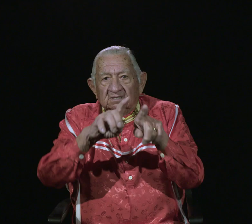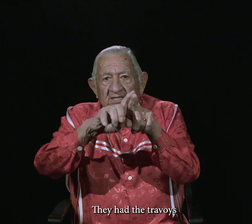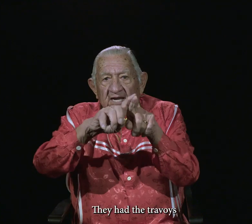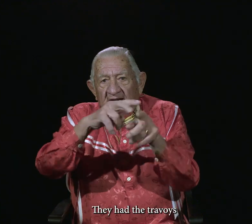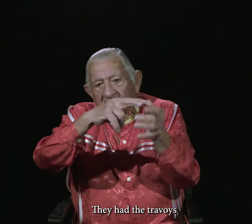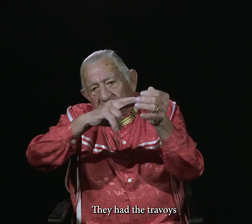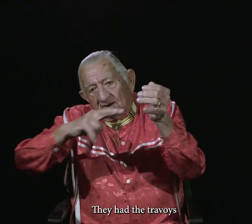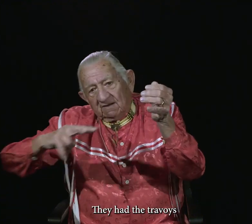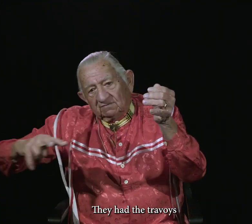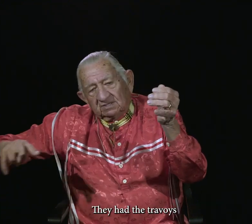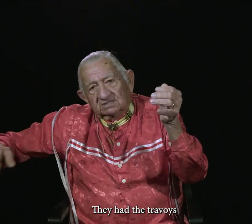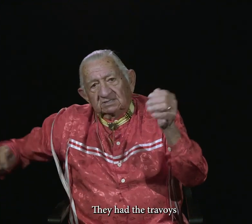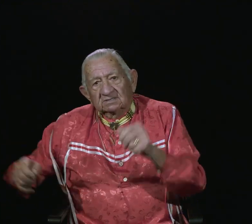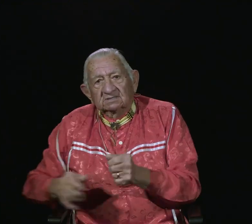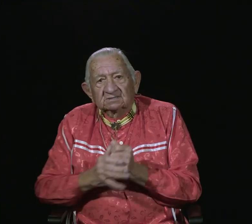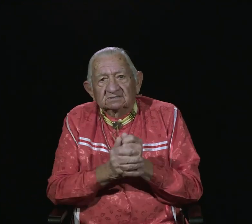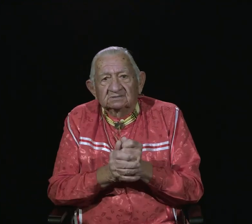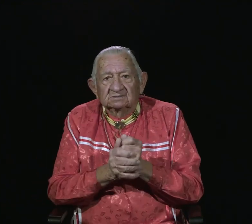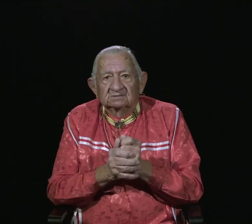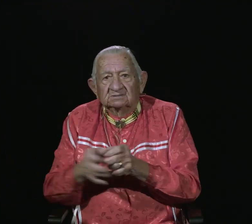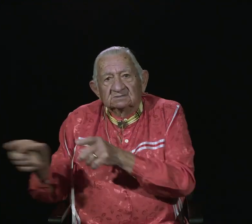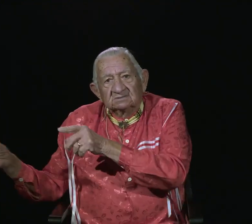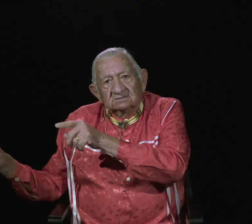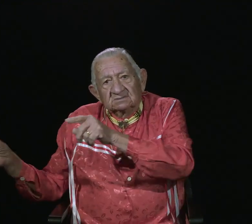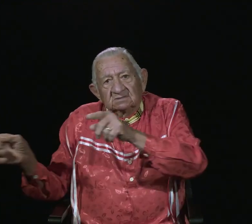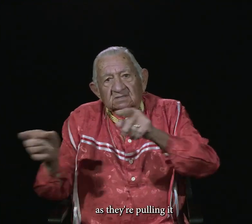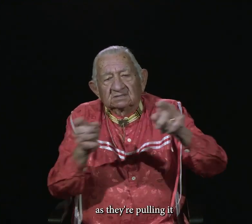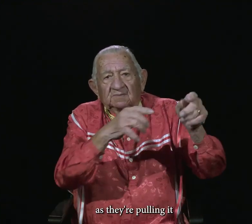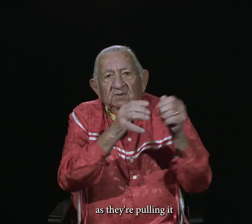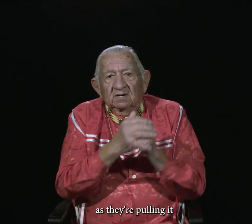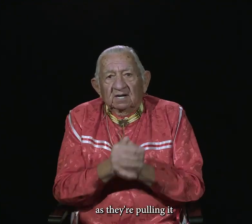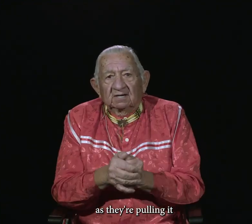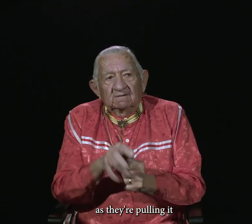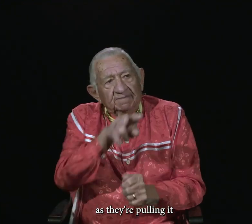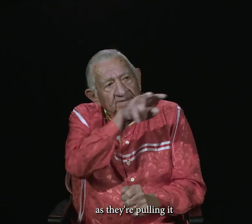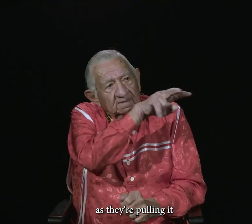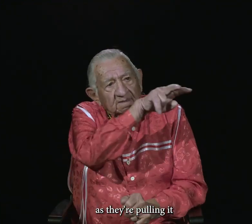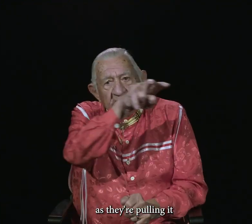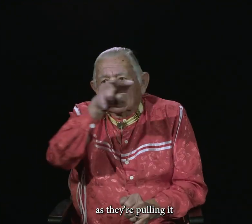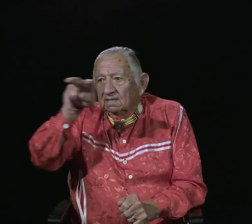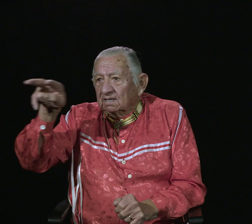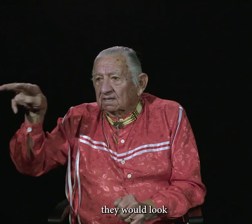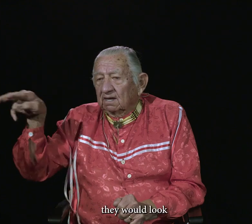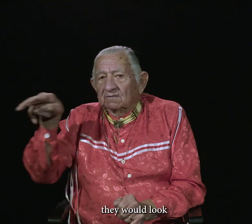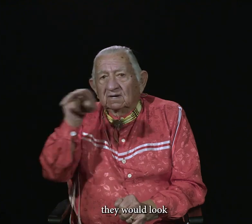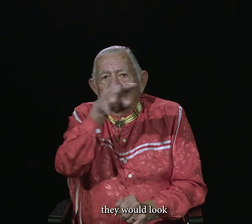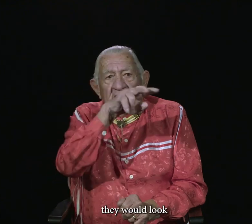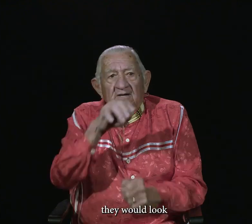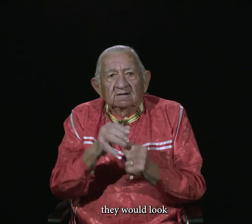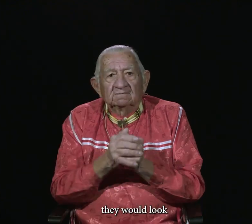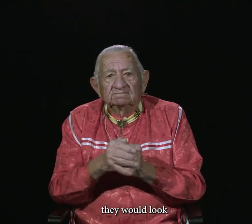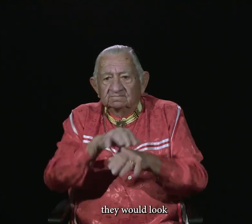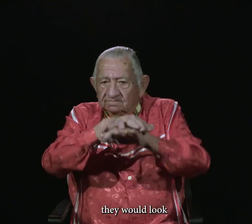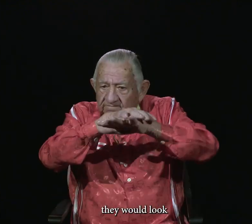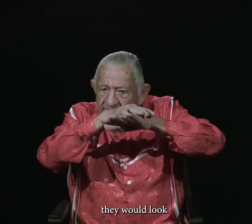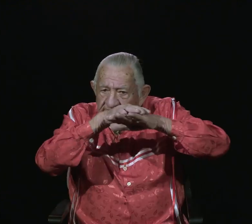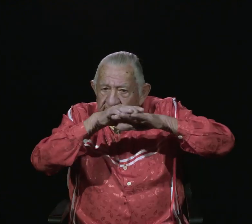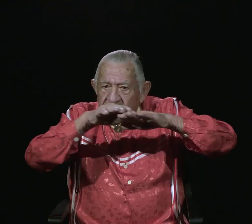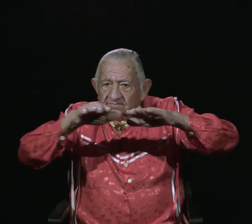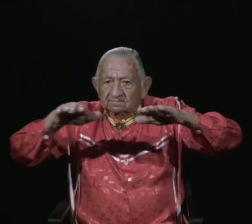they had the travois, as they're pulling it. They would look